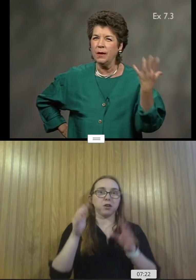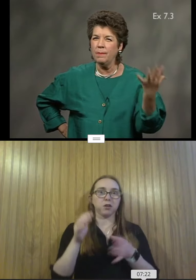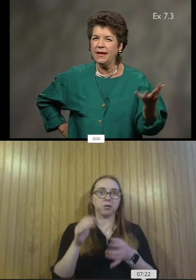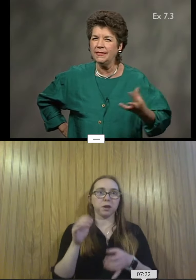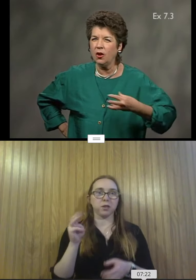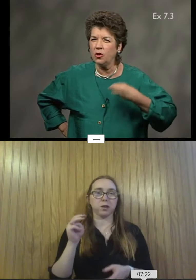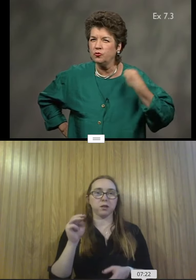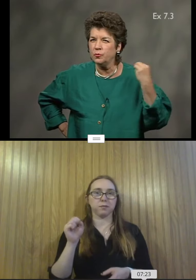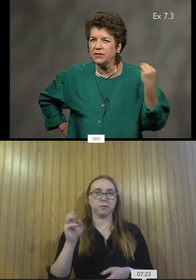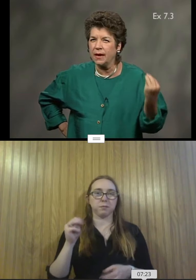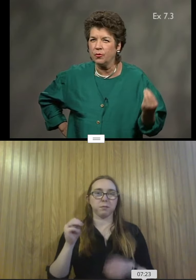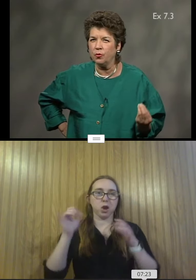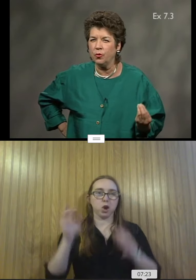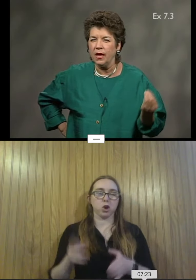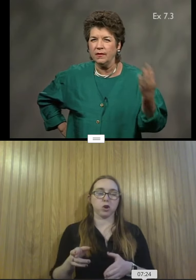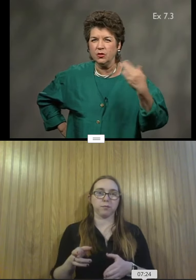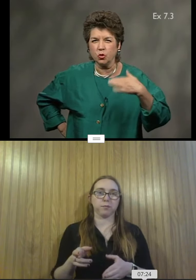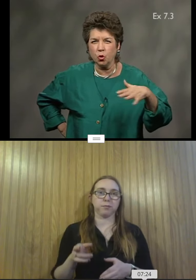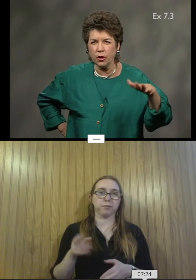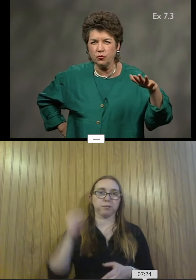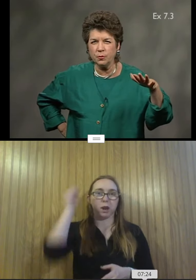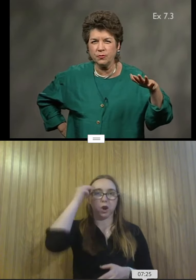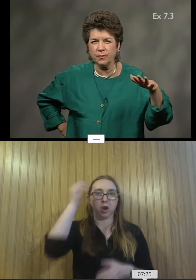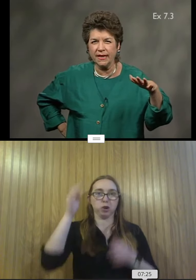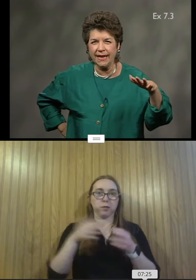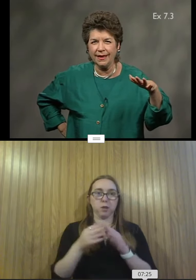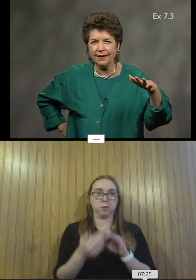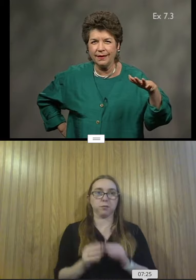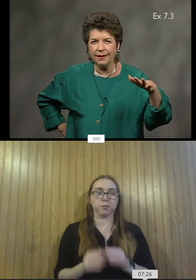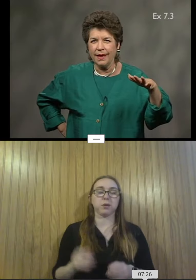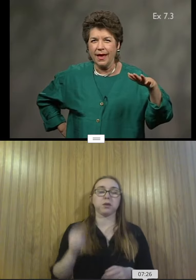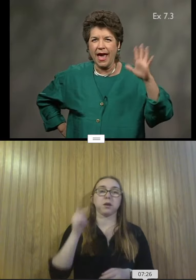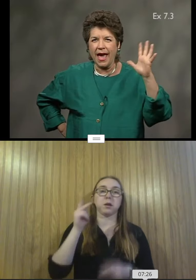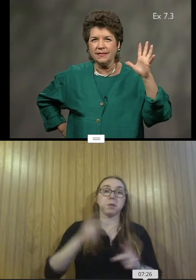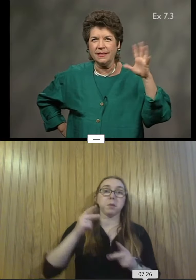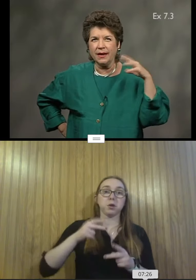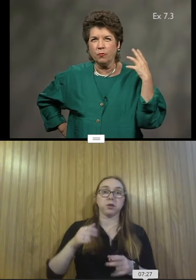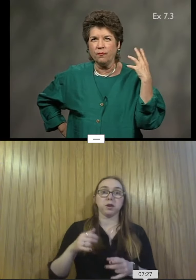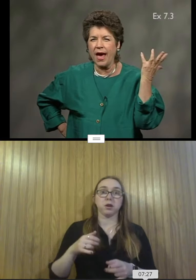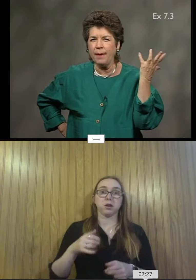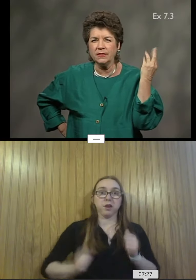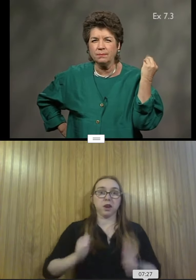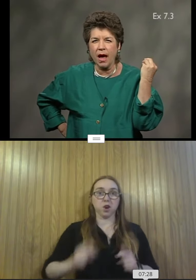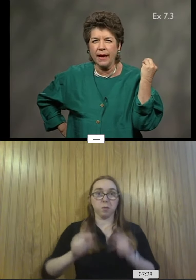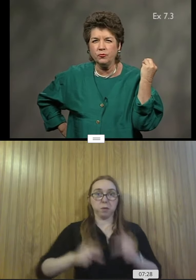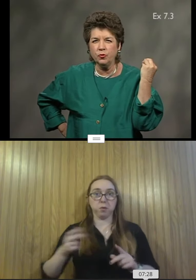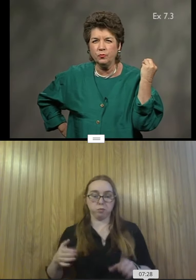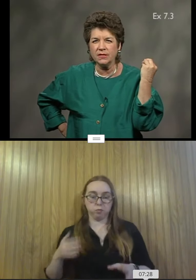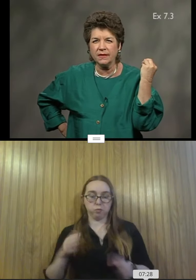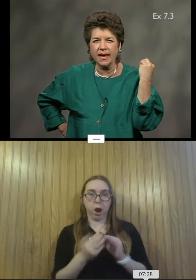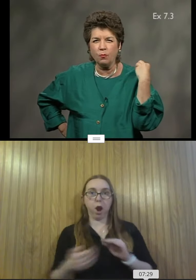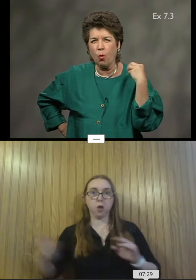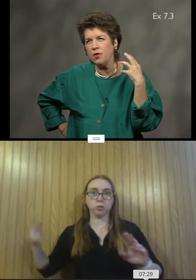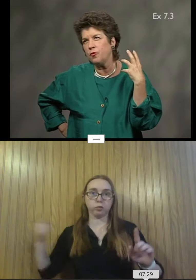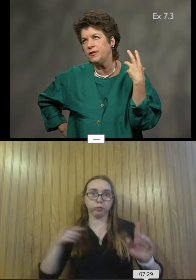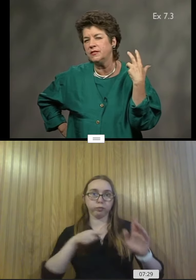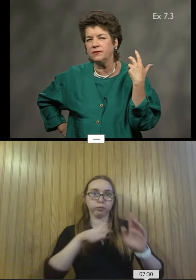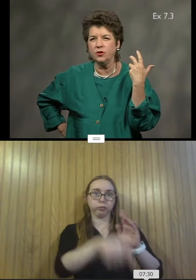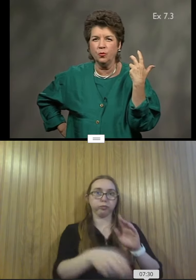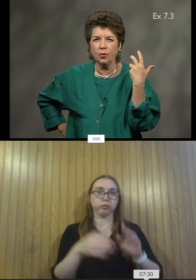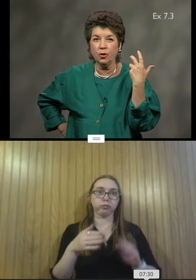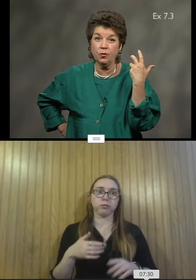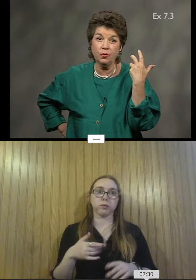When Commedia dell'arte troops came through, these were touring troops from Italy, and they were fabulous mime troops, and they had wonderful